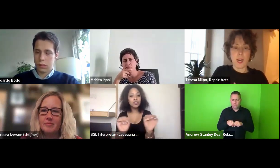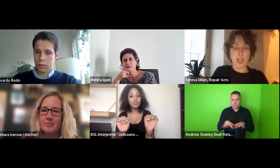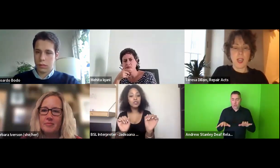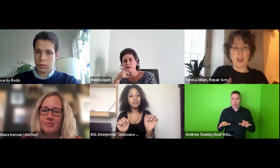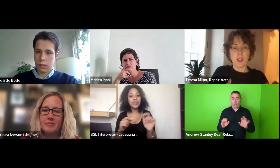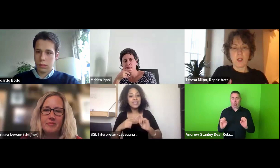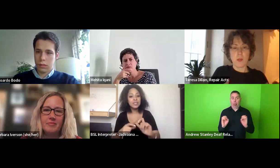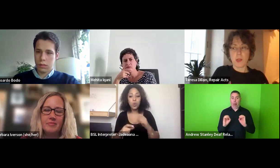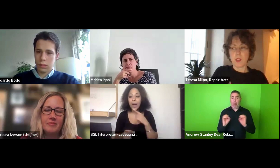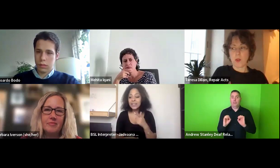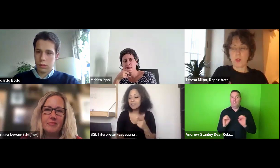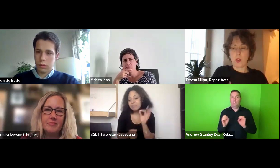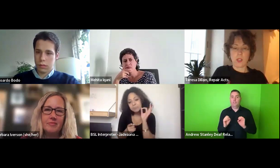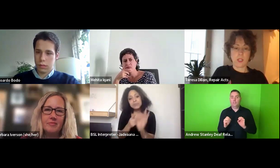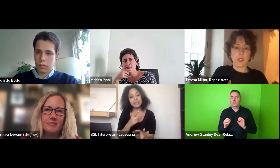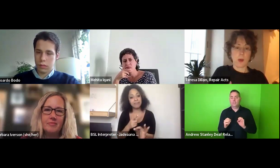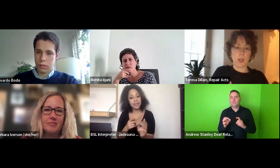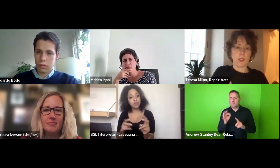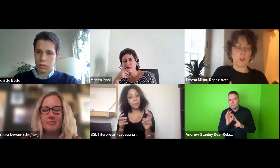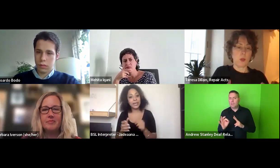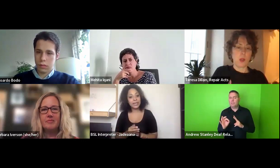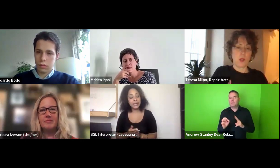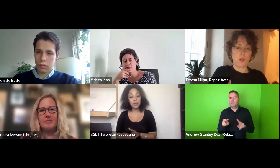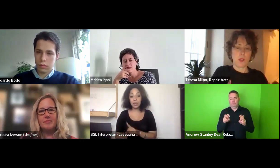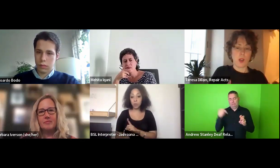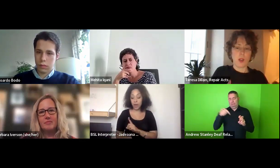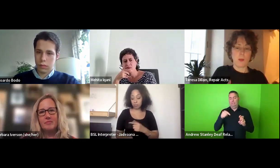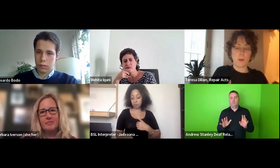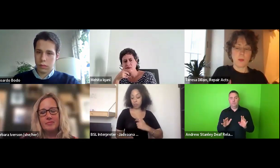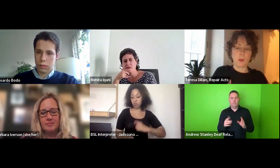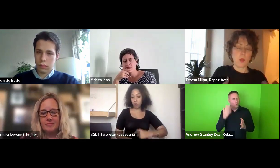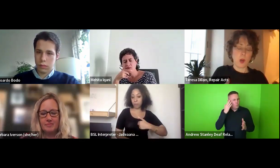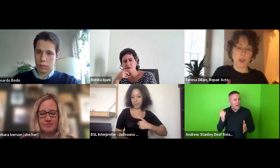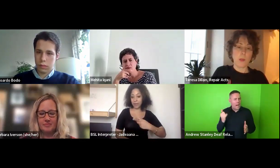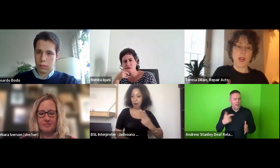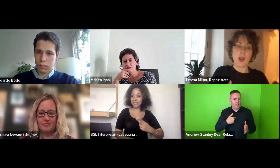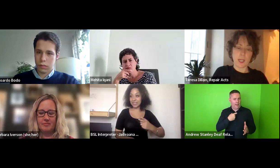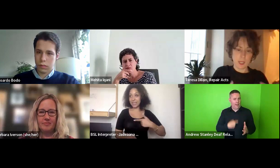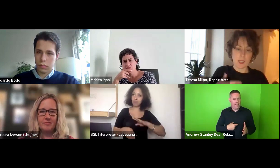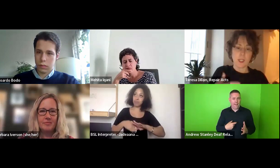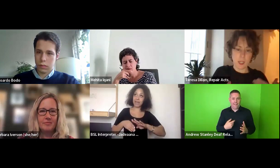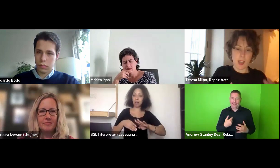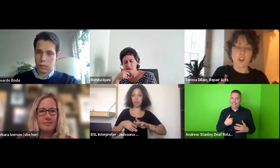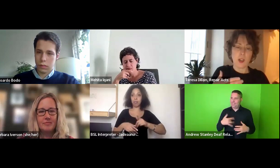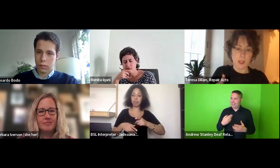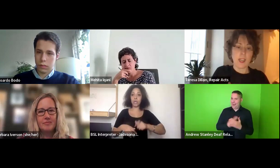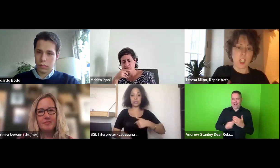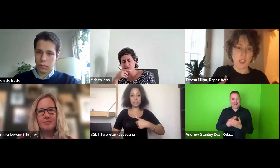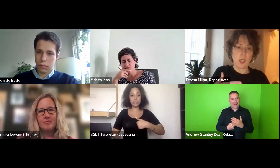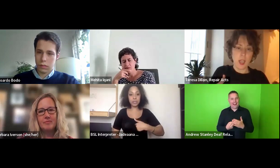in a way. And I think for me, the role of artistic practice, the role of the Work and Repair Acts is actually